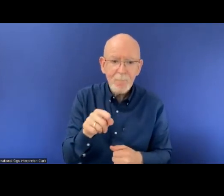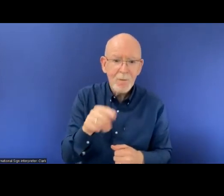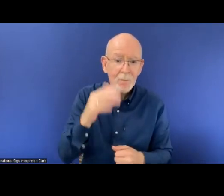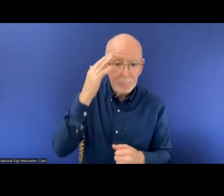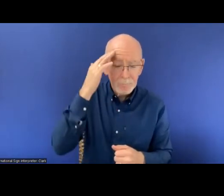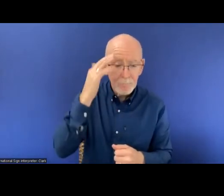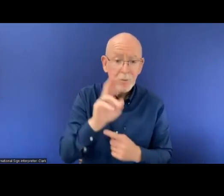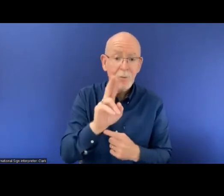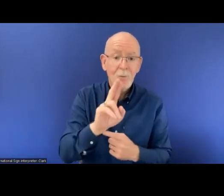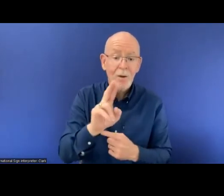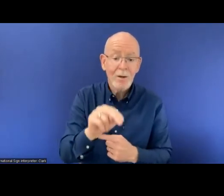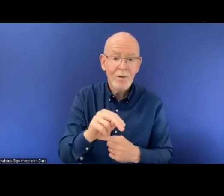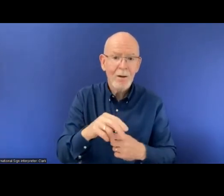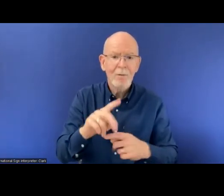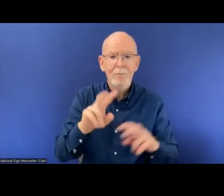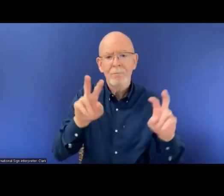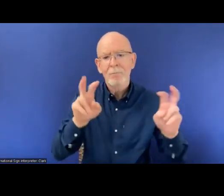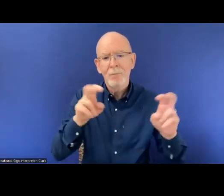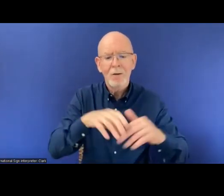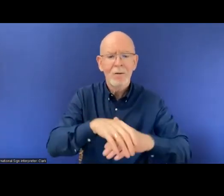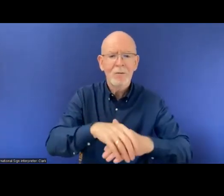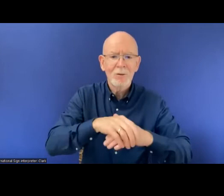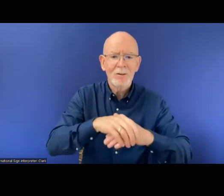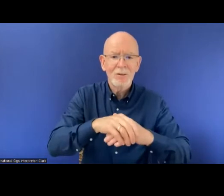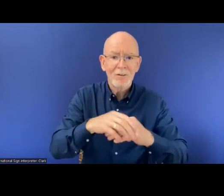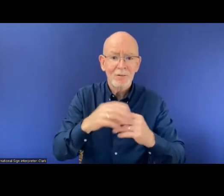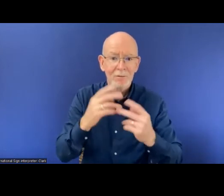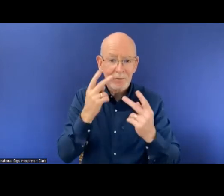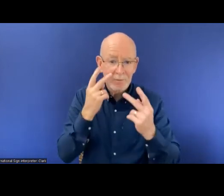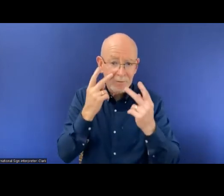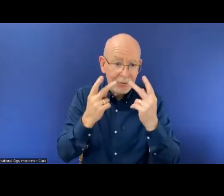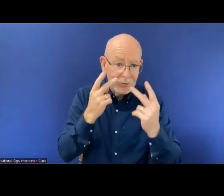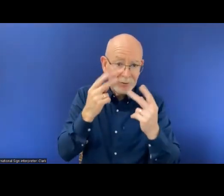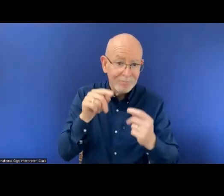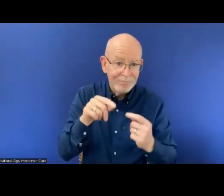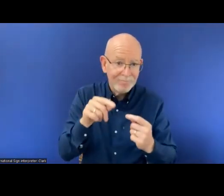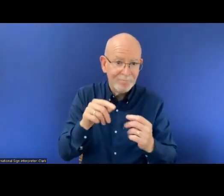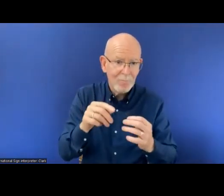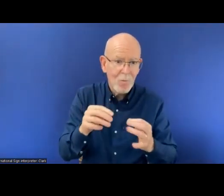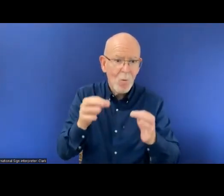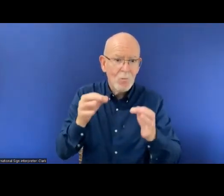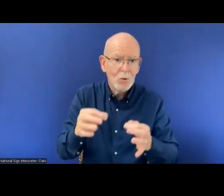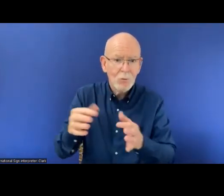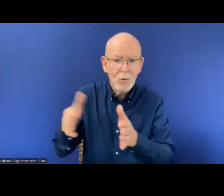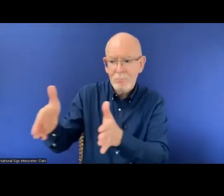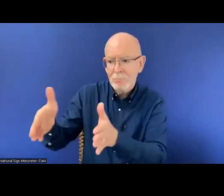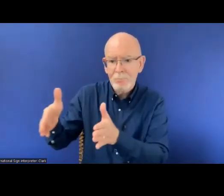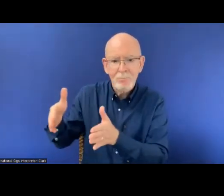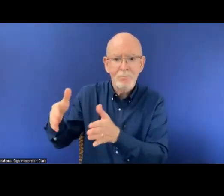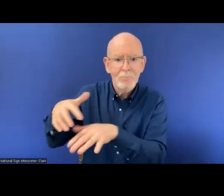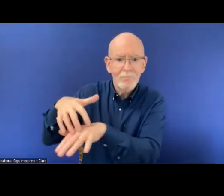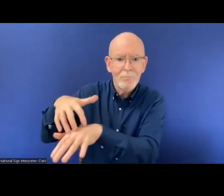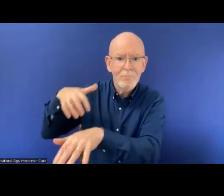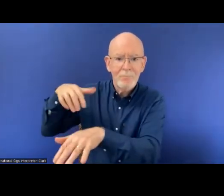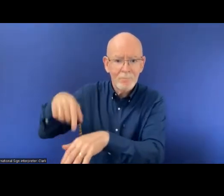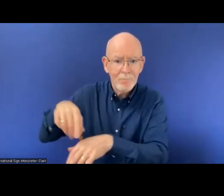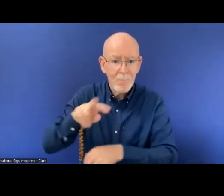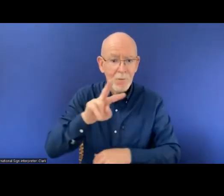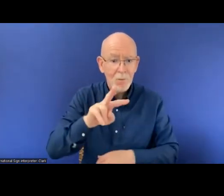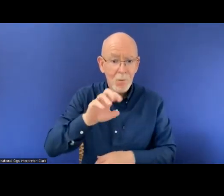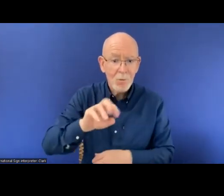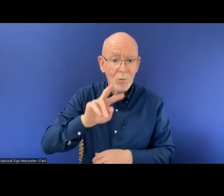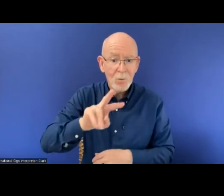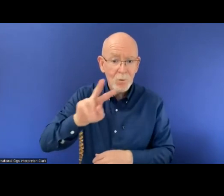the SDGs through the school eye health programmes. Why? Because, put bluntly, if you struggle to see, you